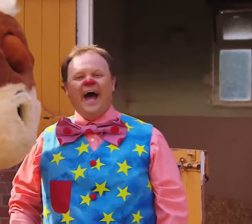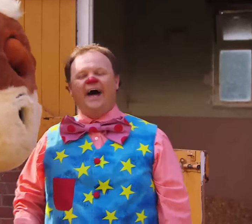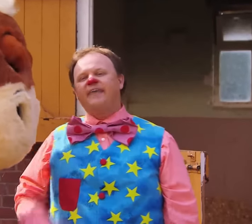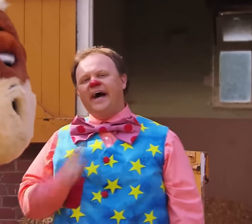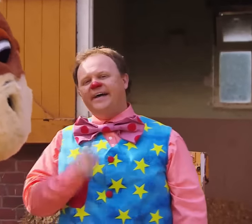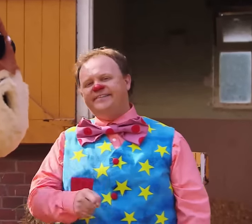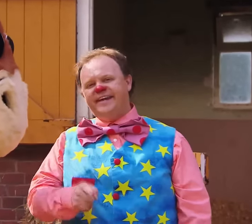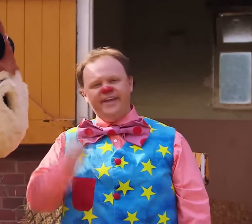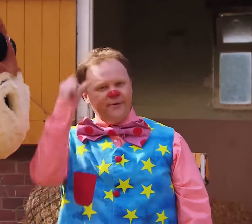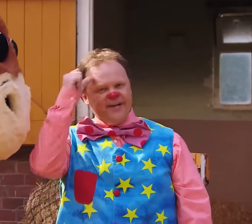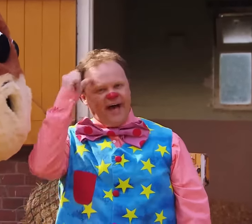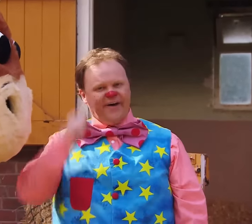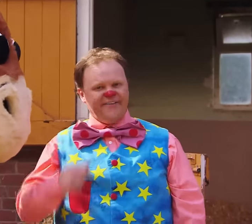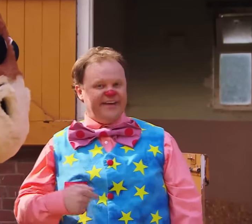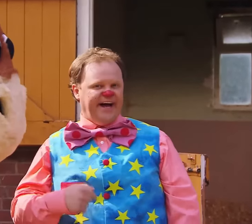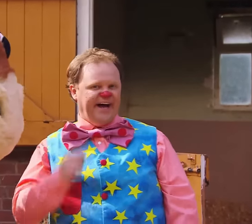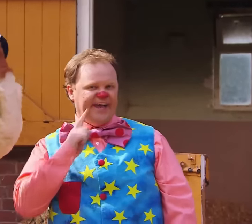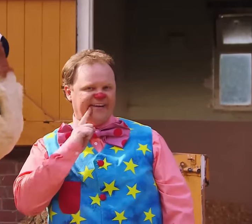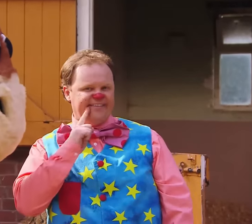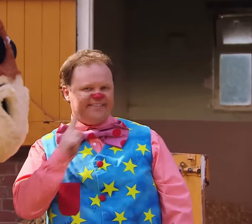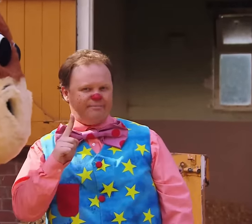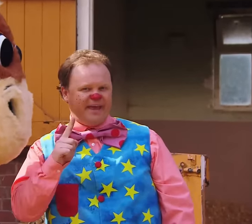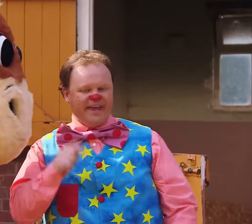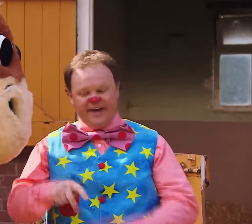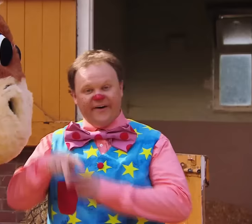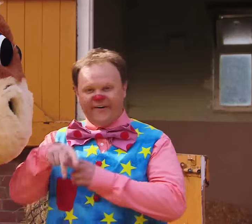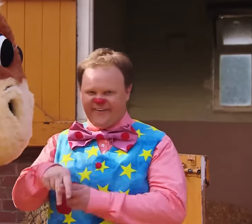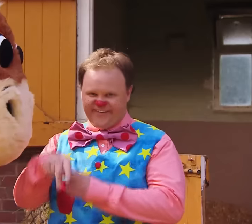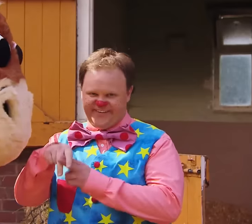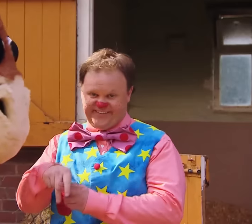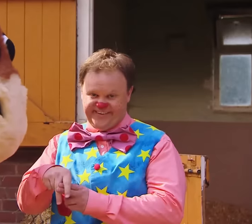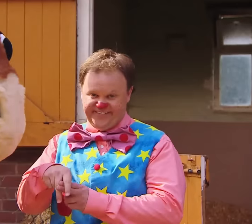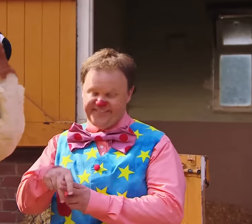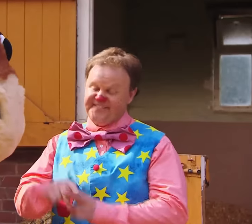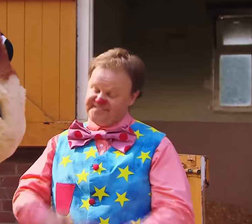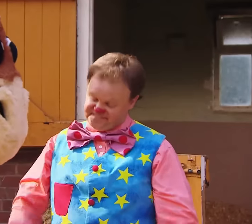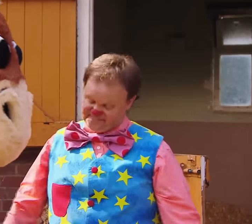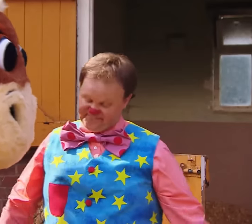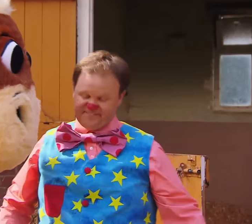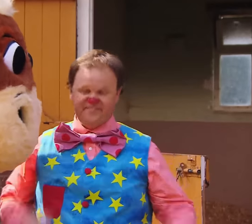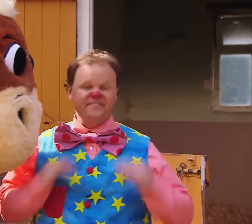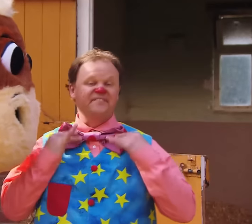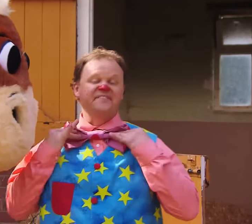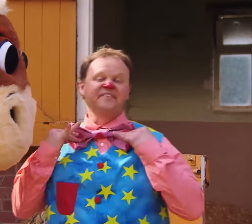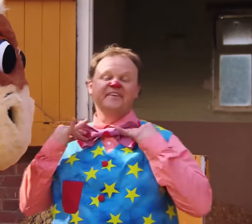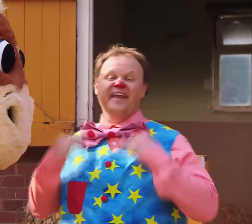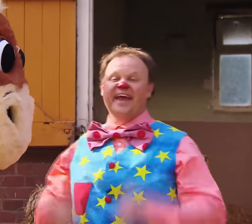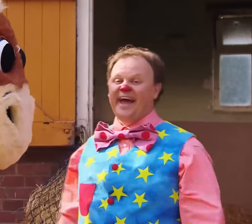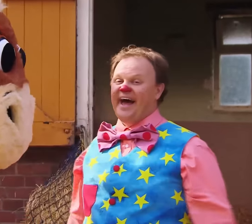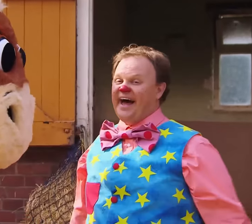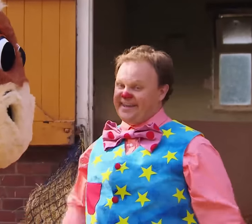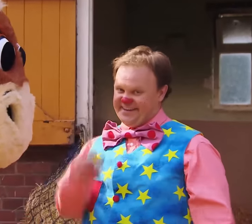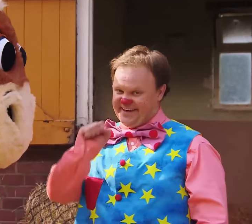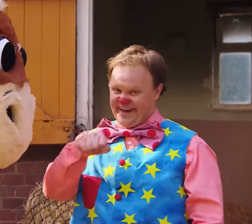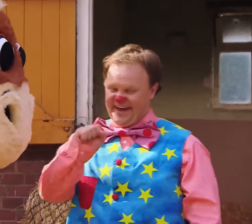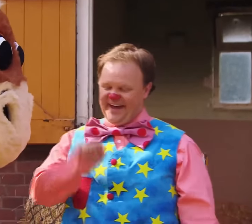Oh, yes. Did you know that I can speak horse? Really, Mr. Tumble?